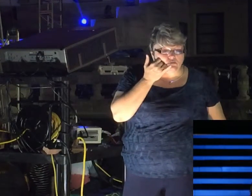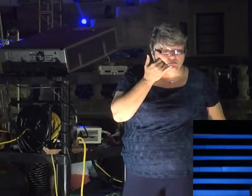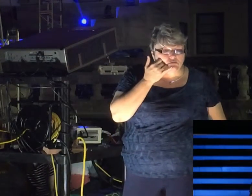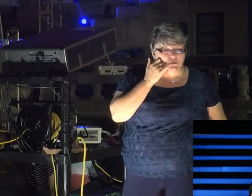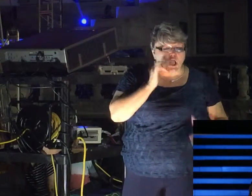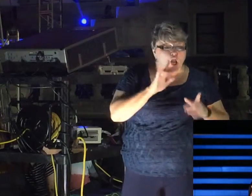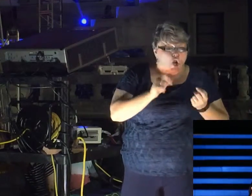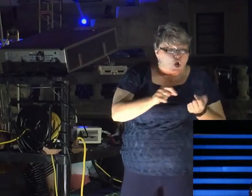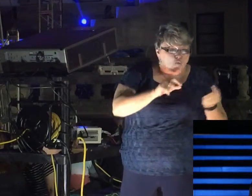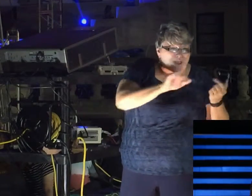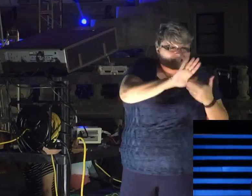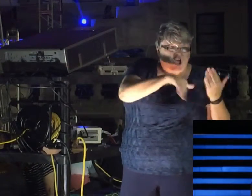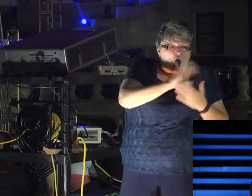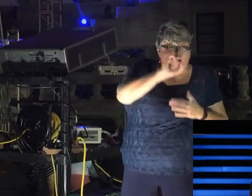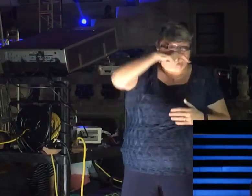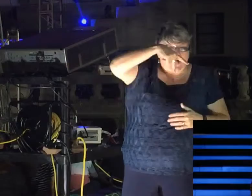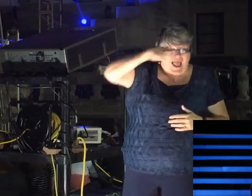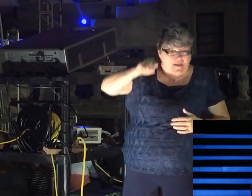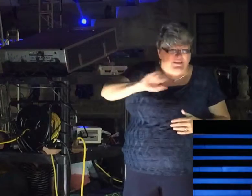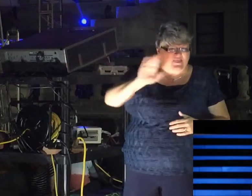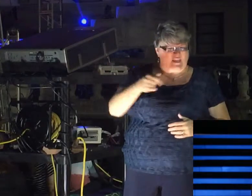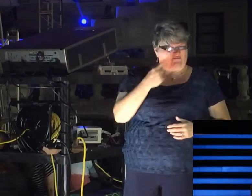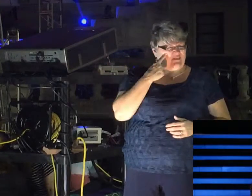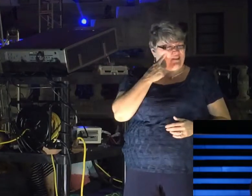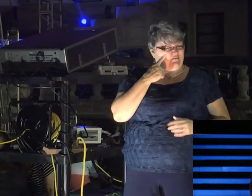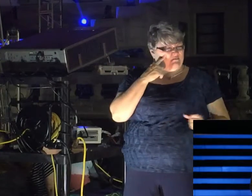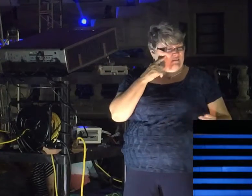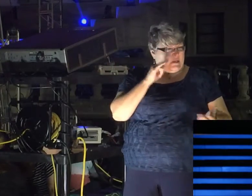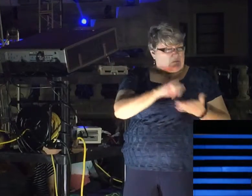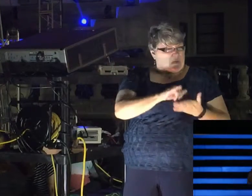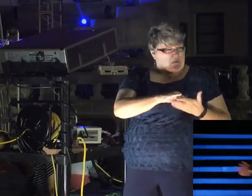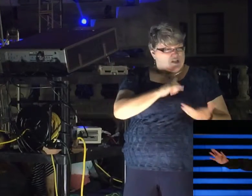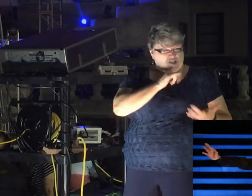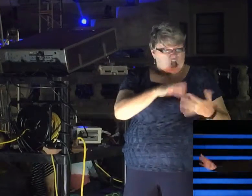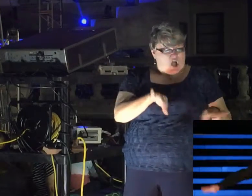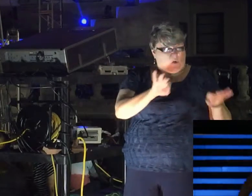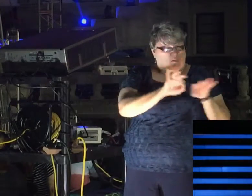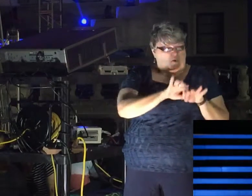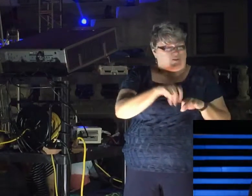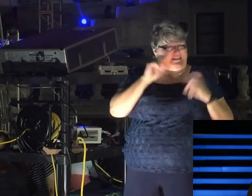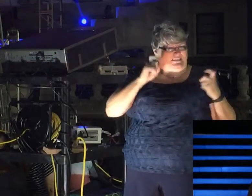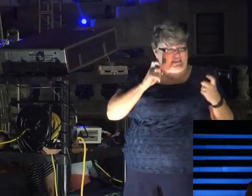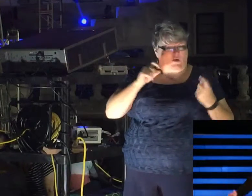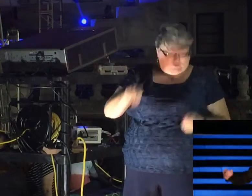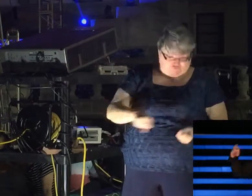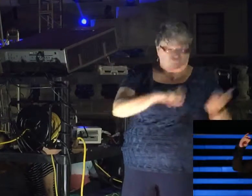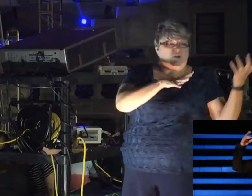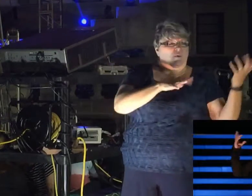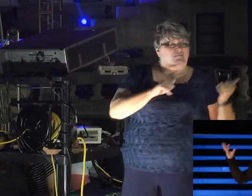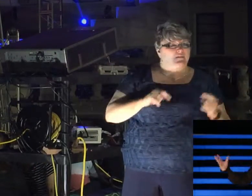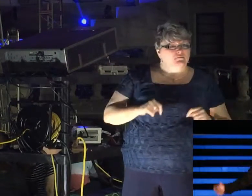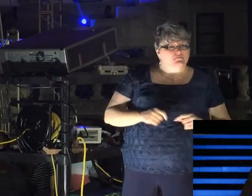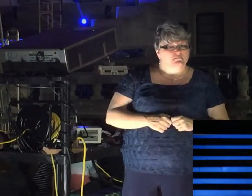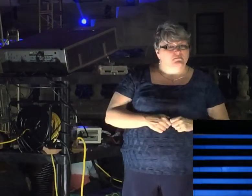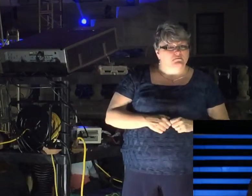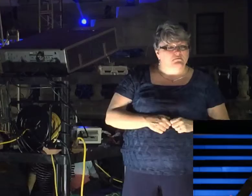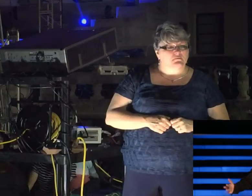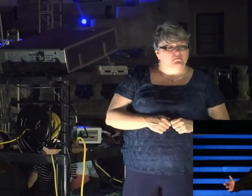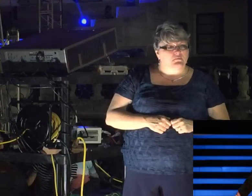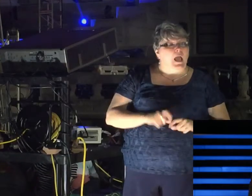away. Erase all of your apps. Things that seem unthinkable now, they say it's not worth sinning over. Do it.